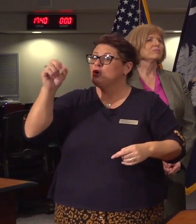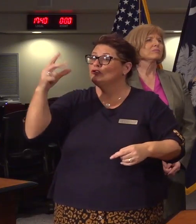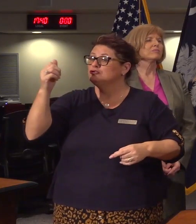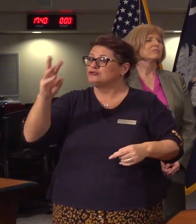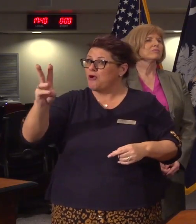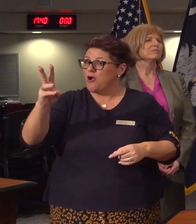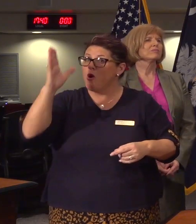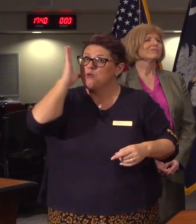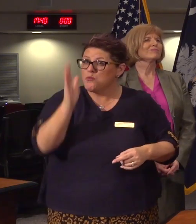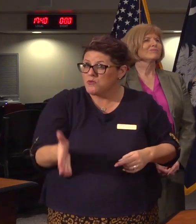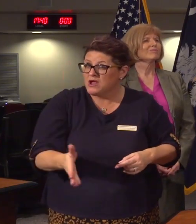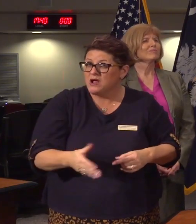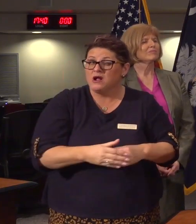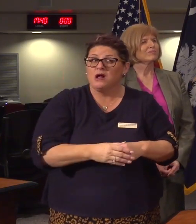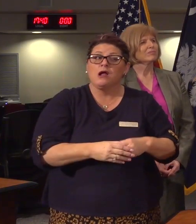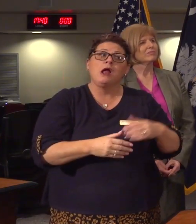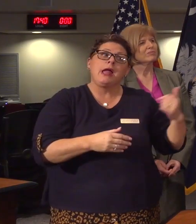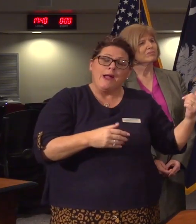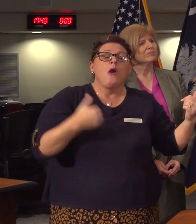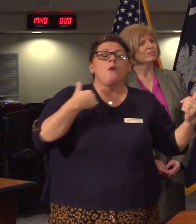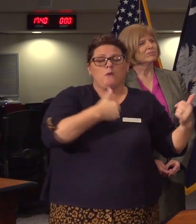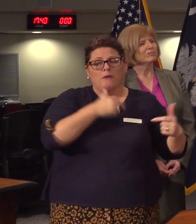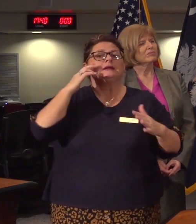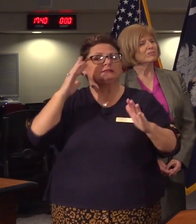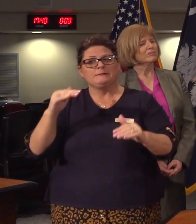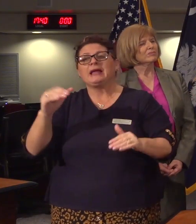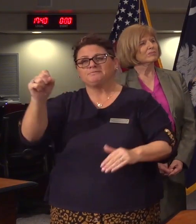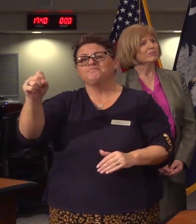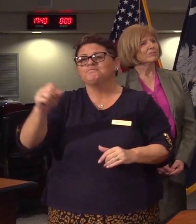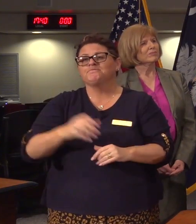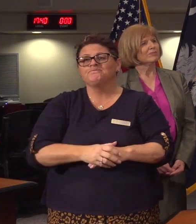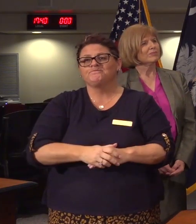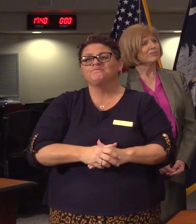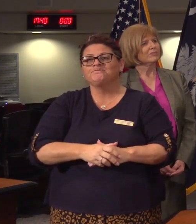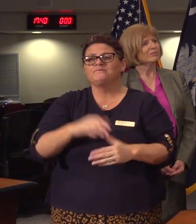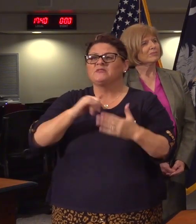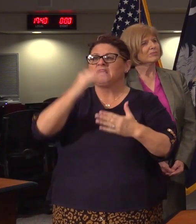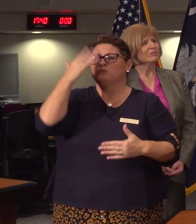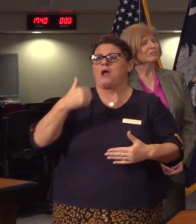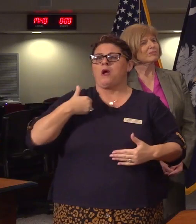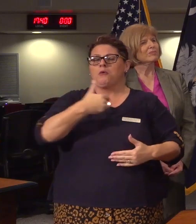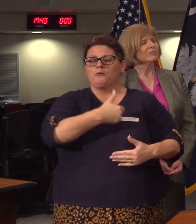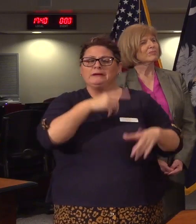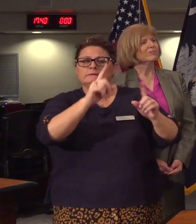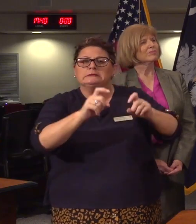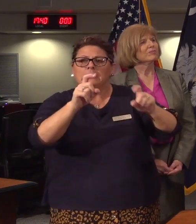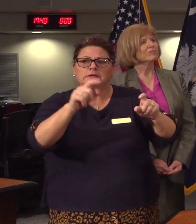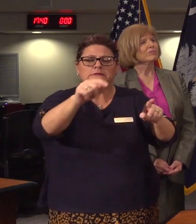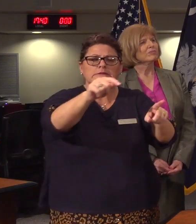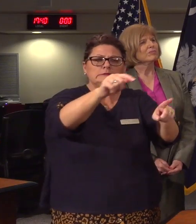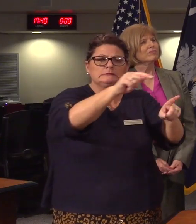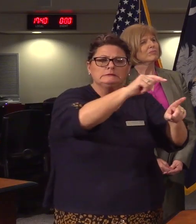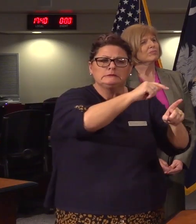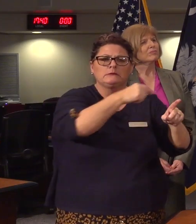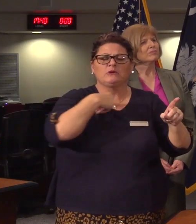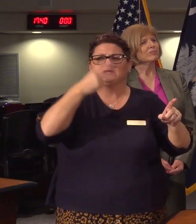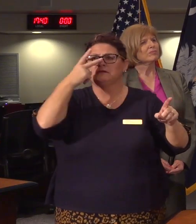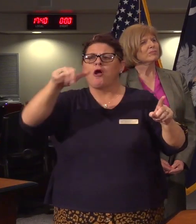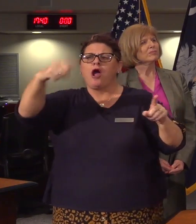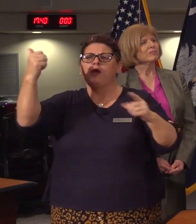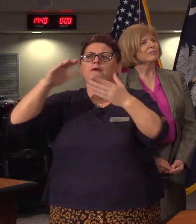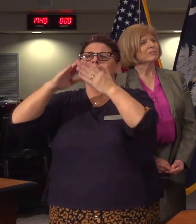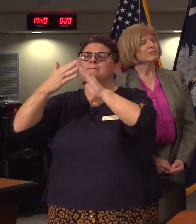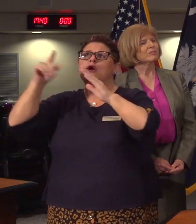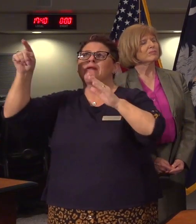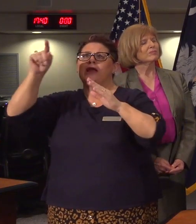case now? We do expect to see additional cases. That's why we're screening, and that's what we're seeing in other communities in the United States.